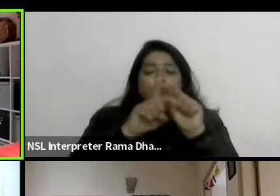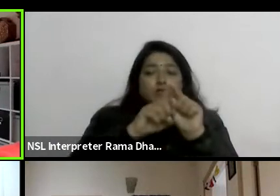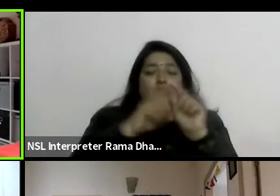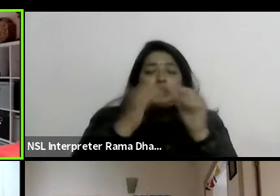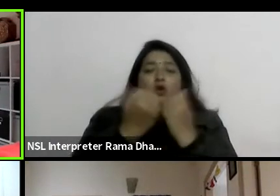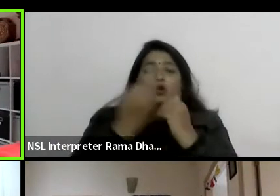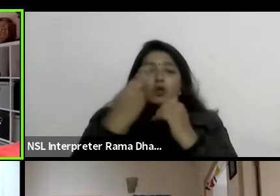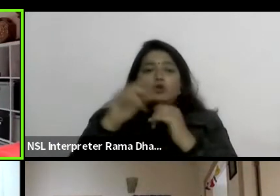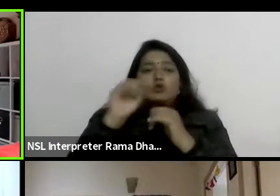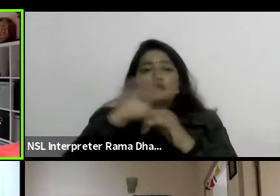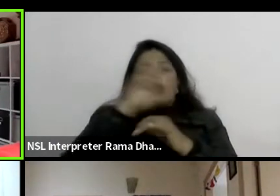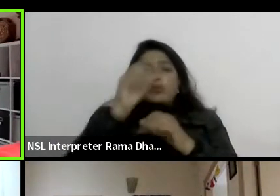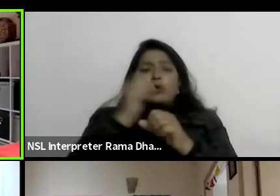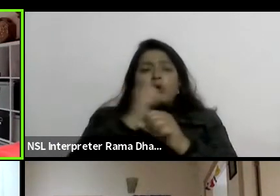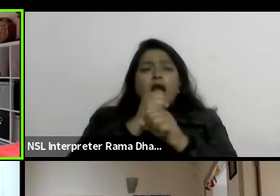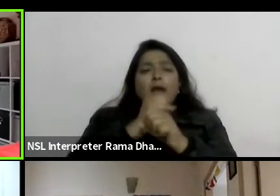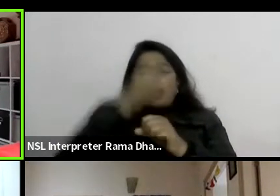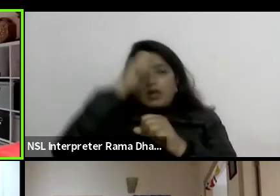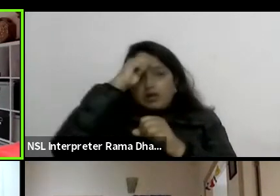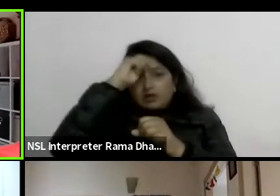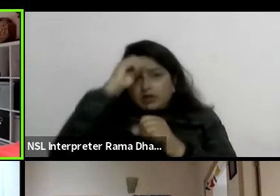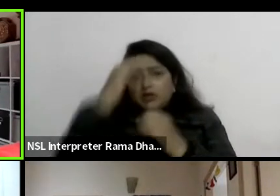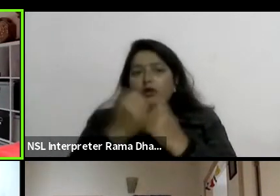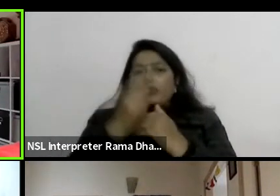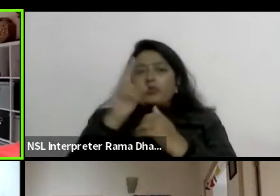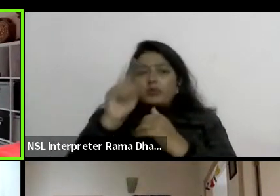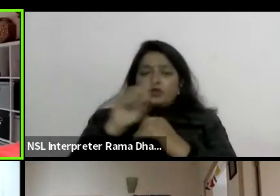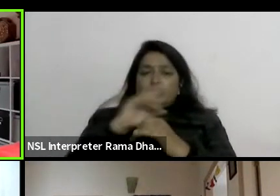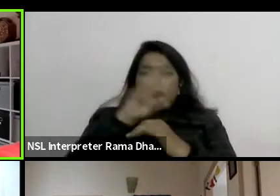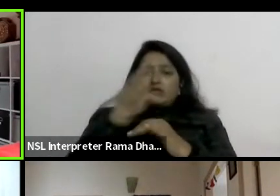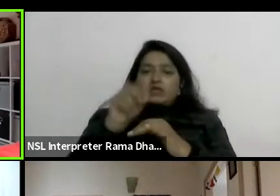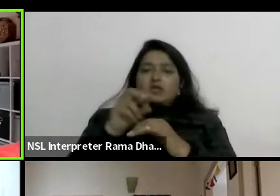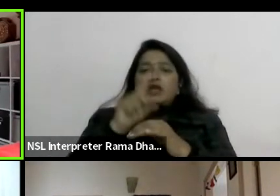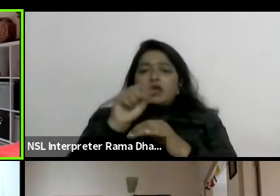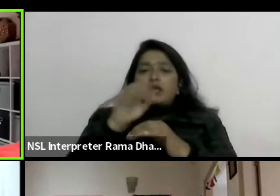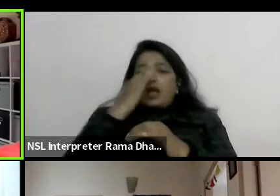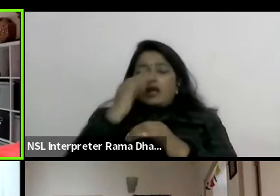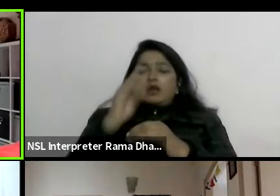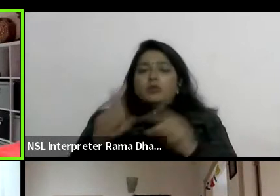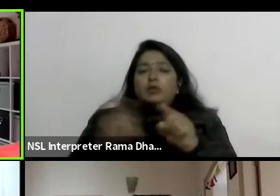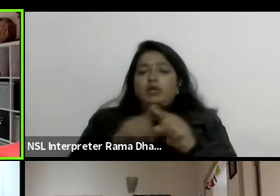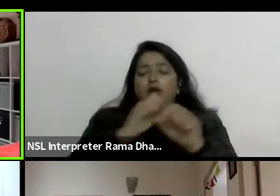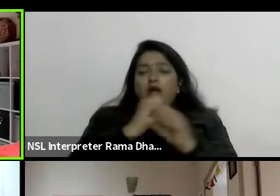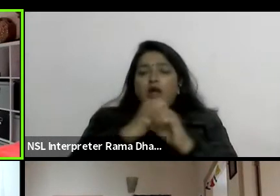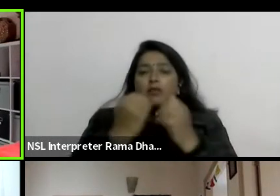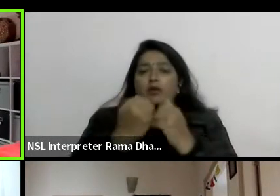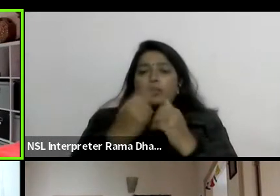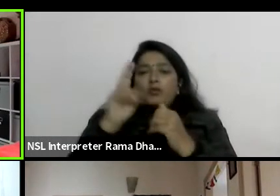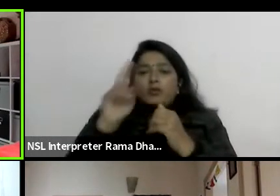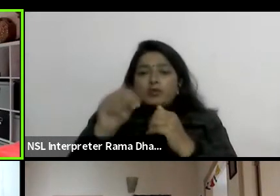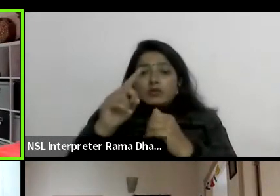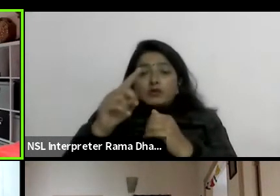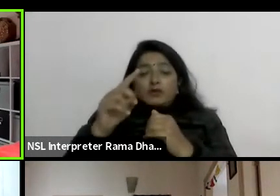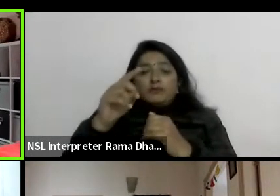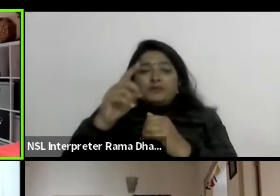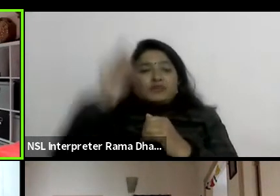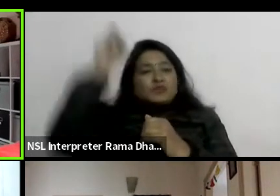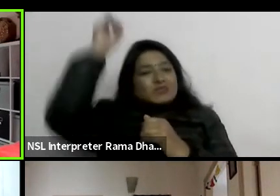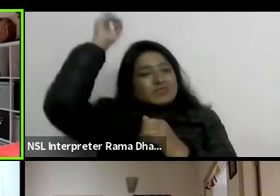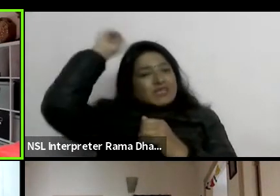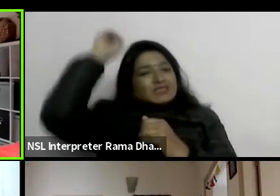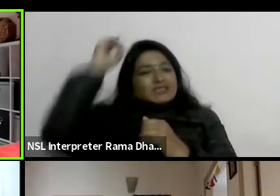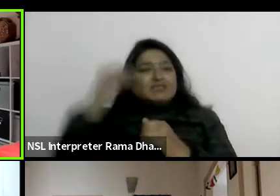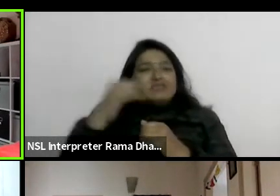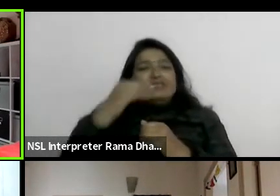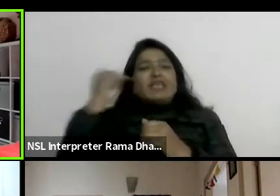has asked me to also try and develop allyships with religious leaders, because there are religious leaders who actually do see us as